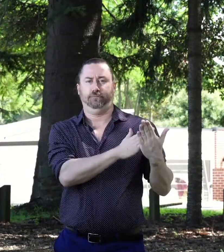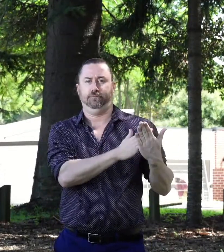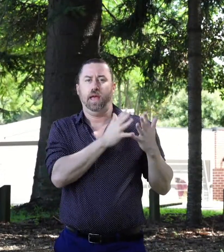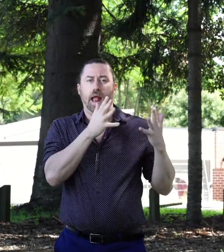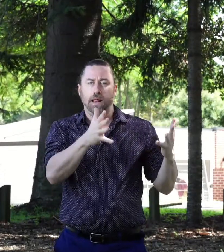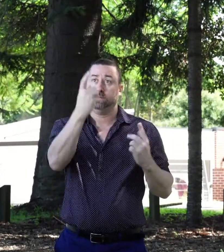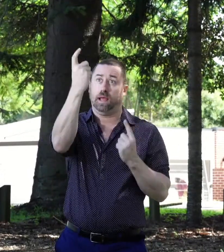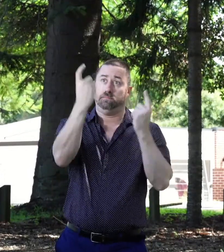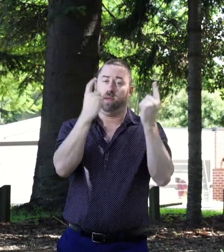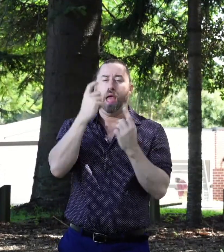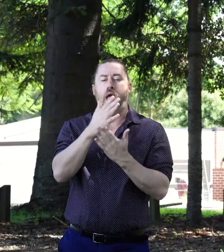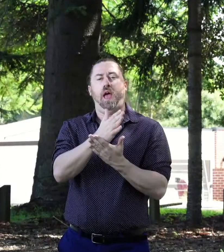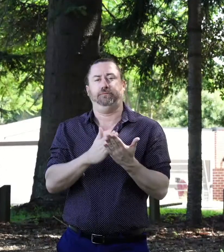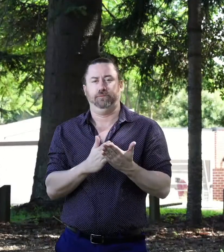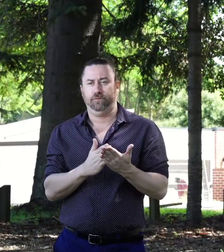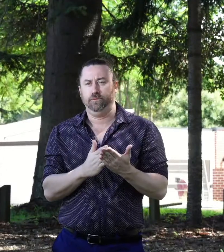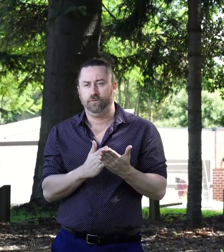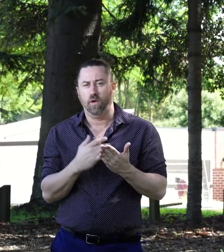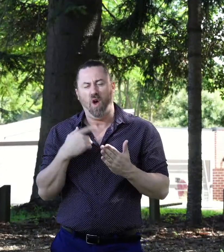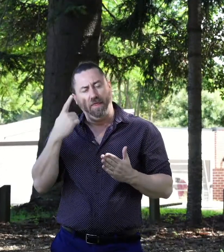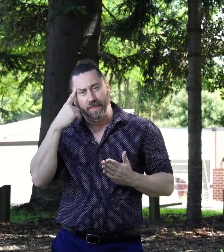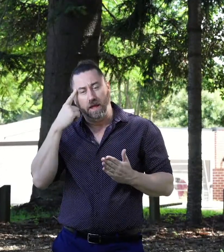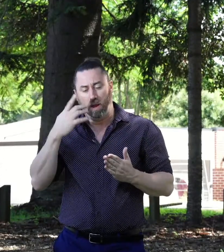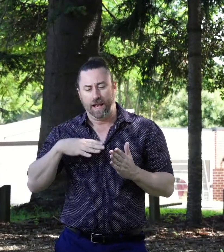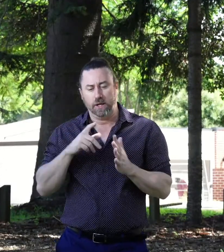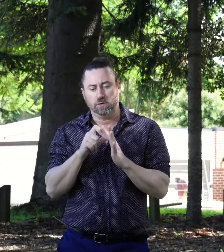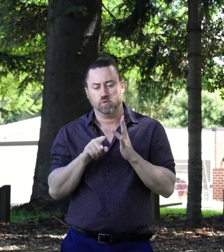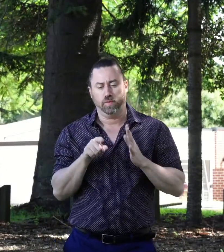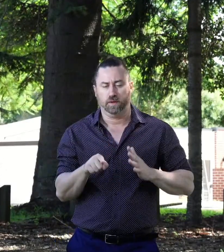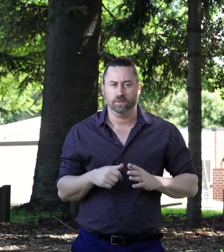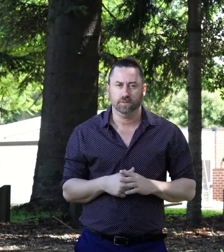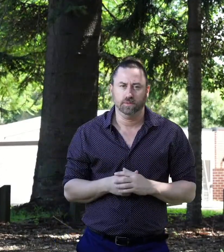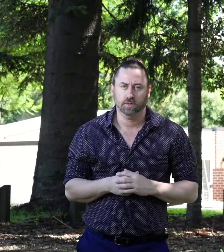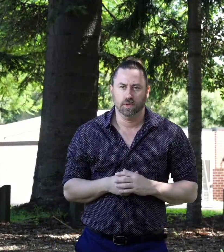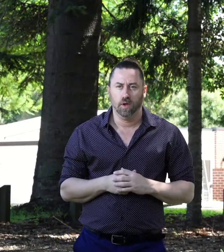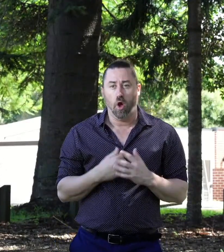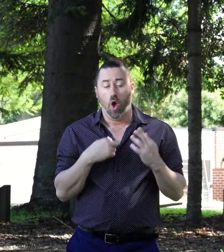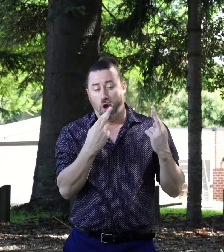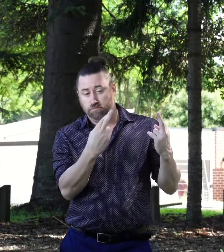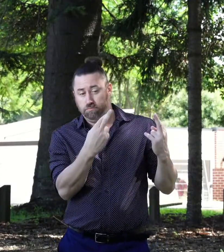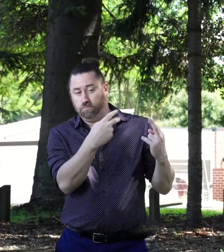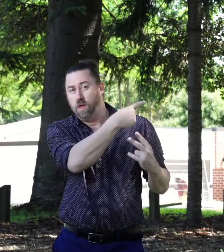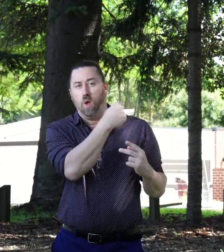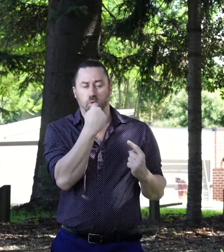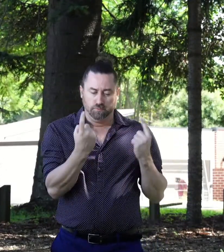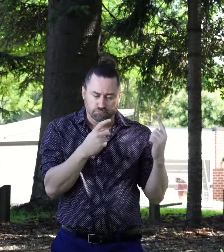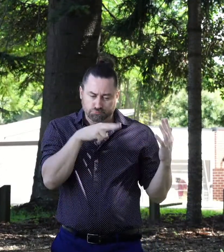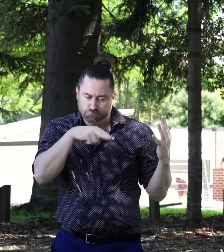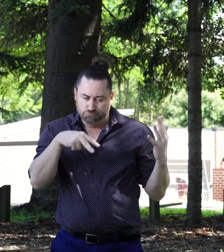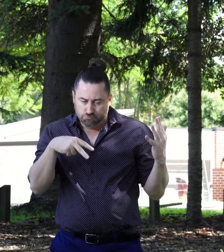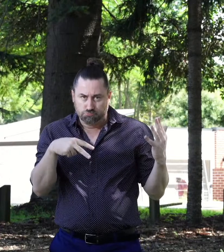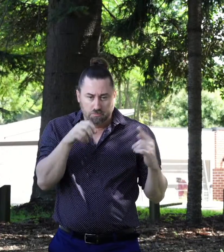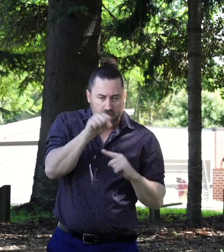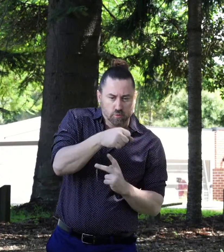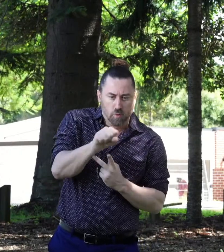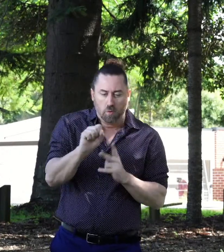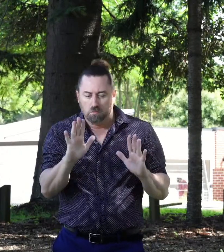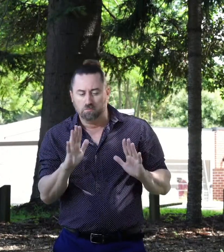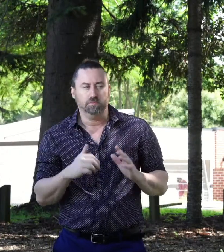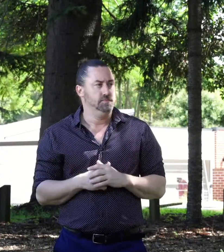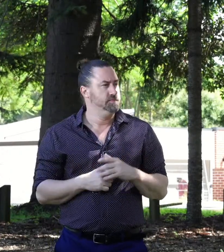to halve our number of overseas returning travellers, and I'm quite sure that he'll give that due consideration as soon as